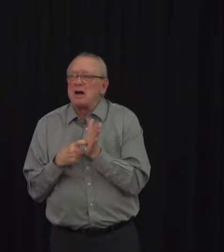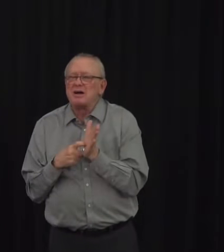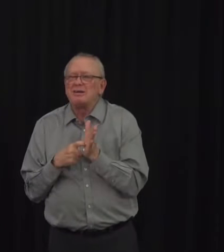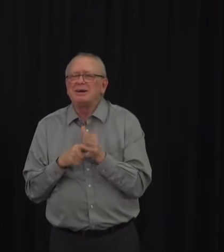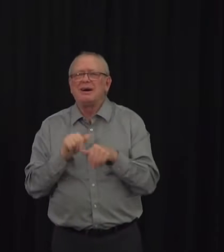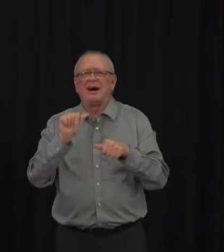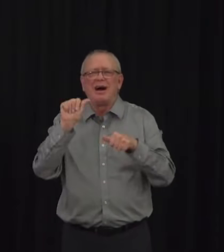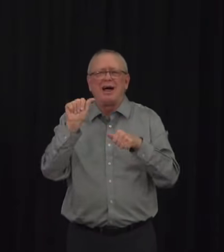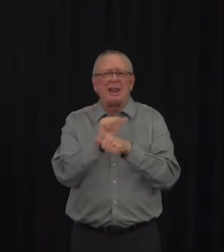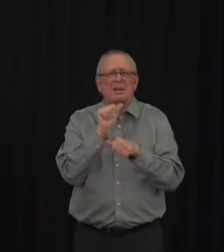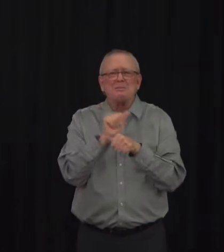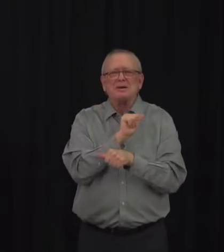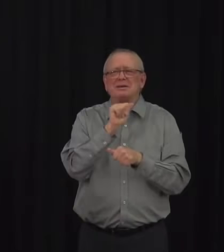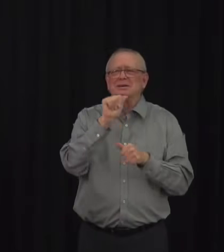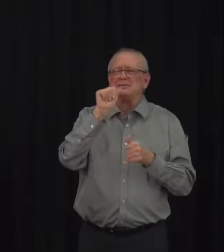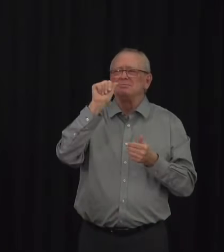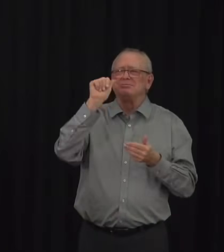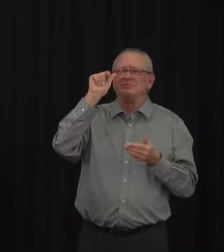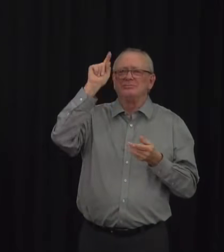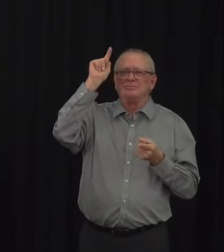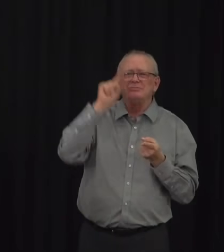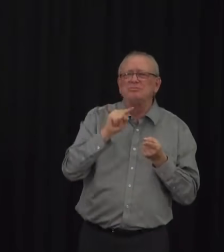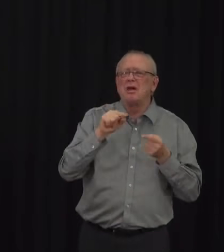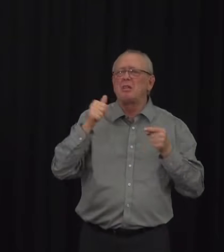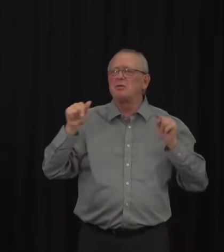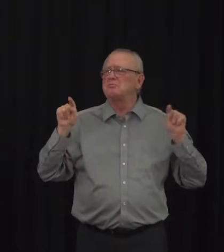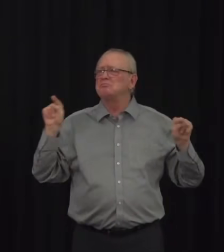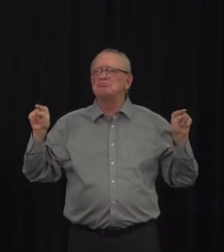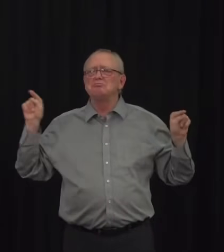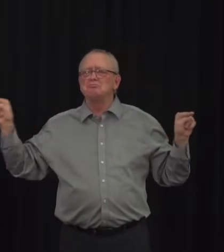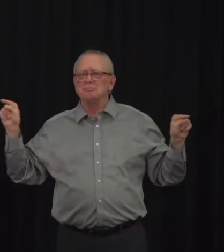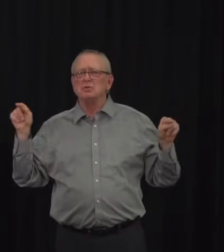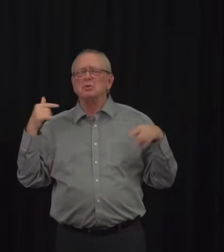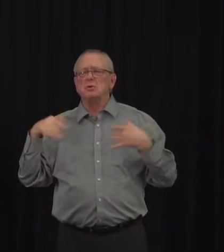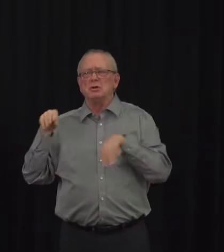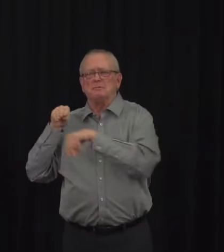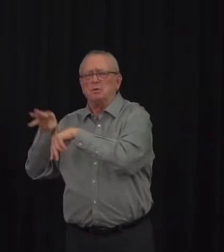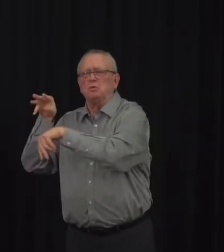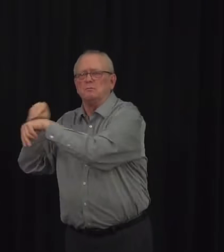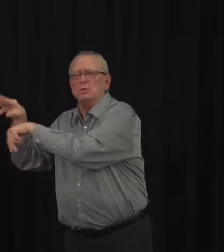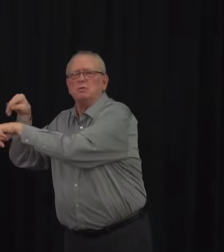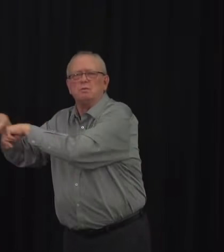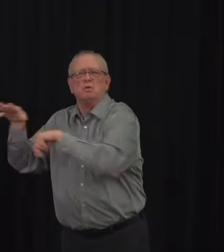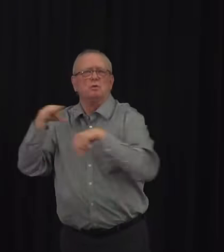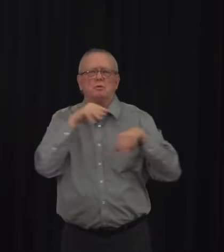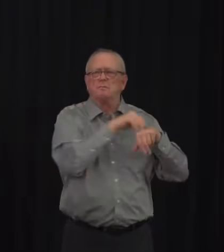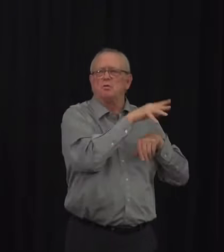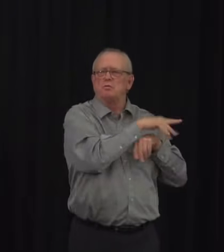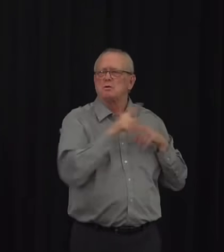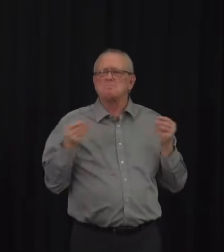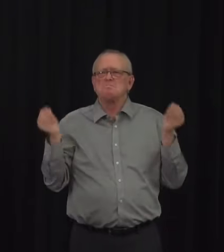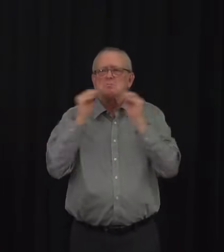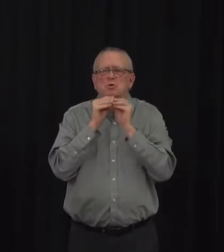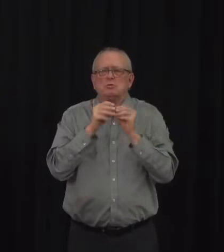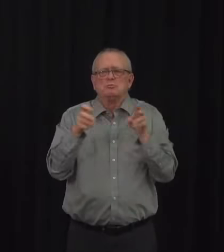than every other province that's hard hit, when we're seeing these huge numbers of cases similar to Ontario and Quebec?